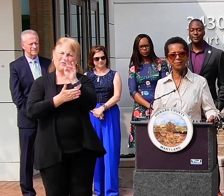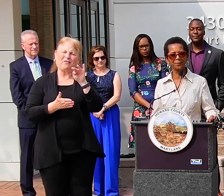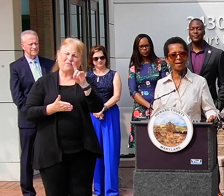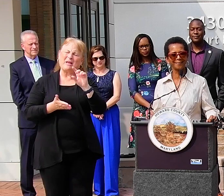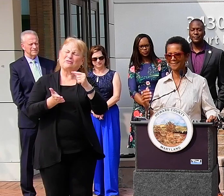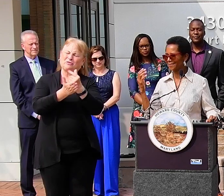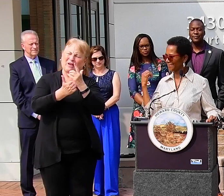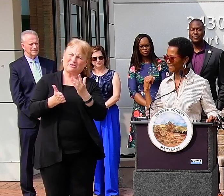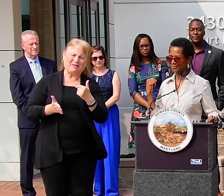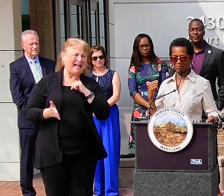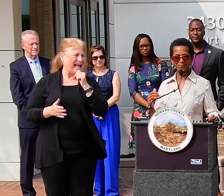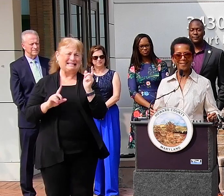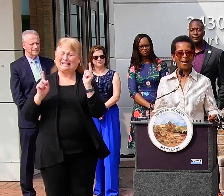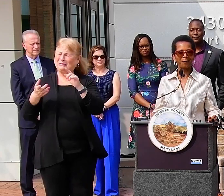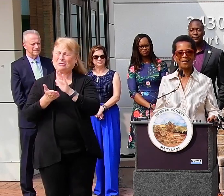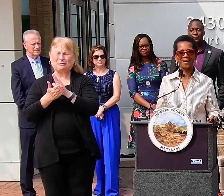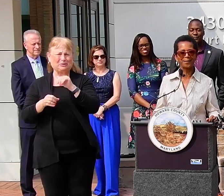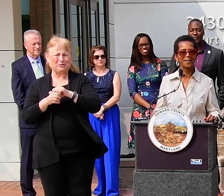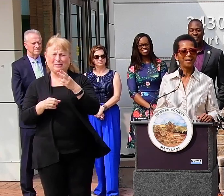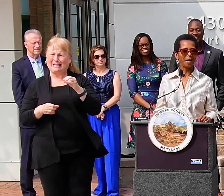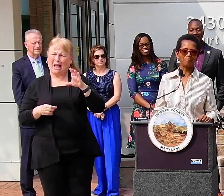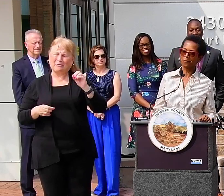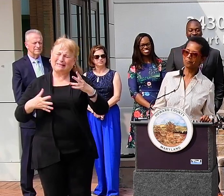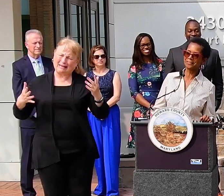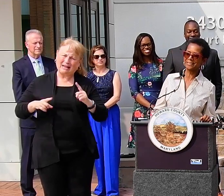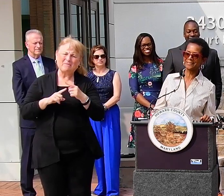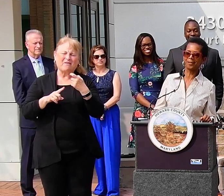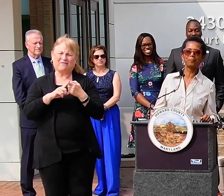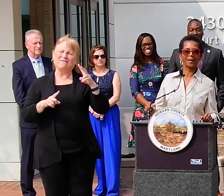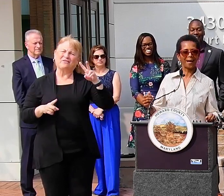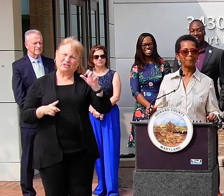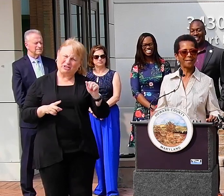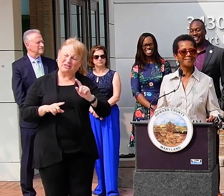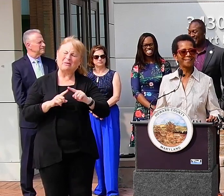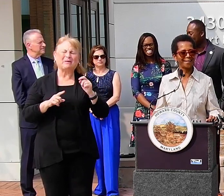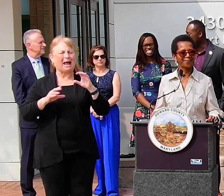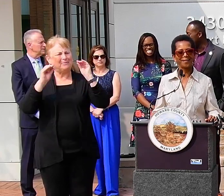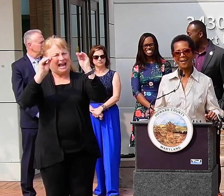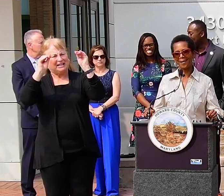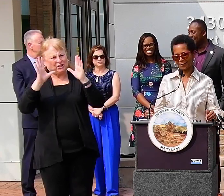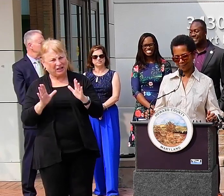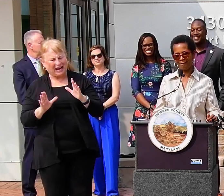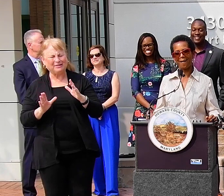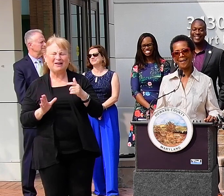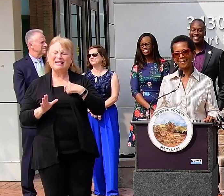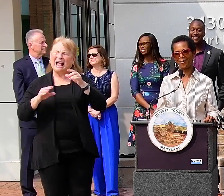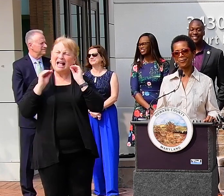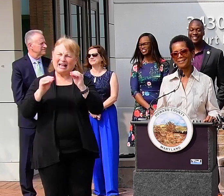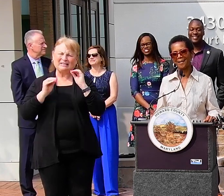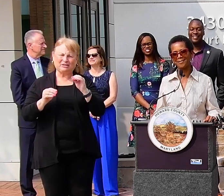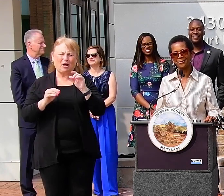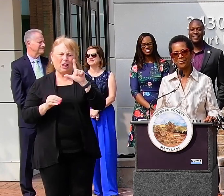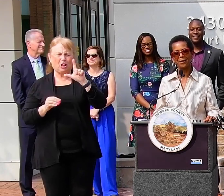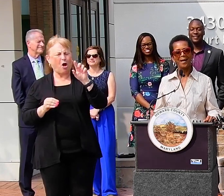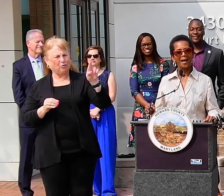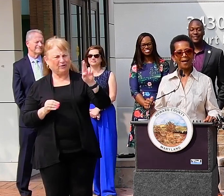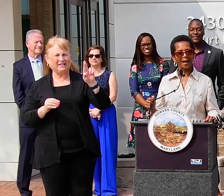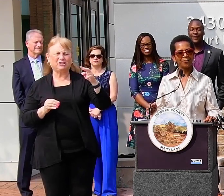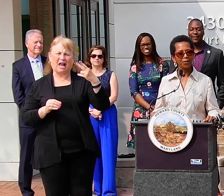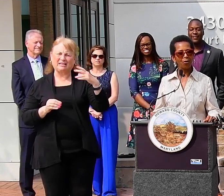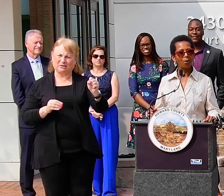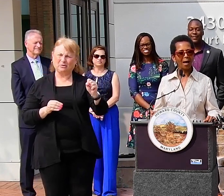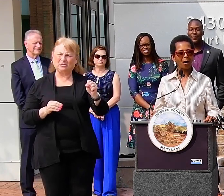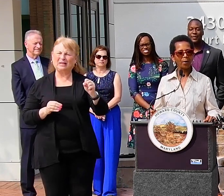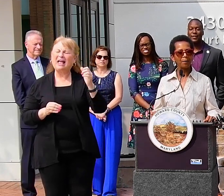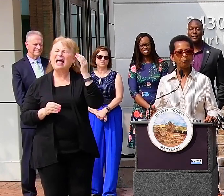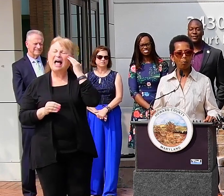Maryland graduate. I didn't attend school in Howard County. I'm from Virginia, but I'm an educator, and I taught at Long Reach High School. And